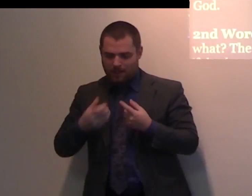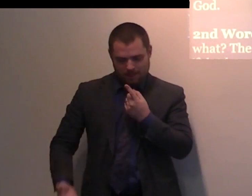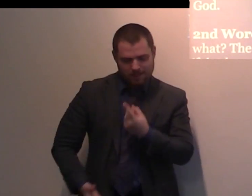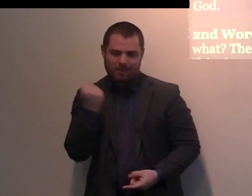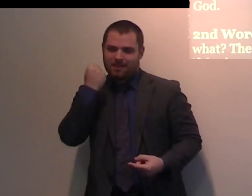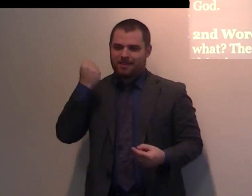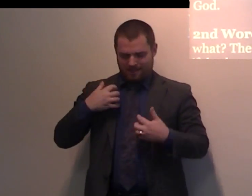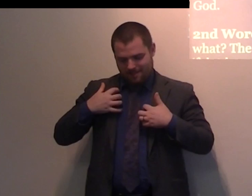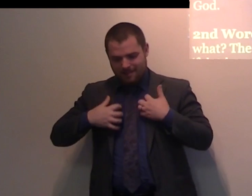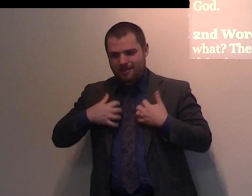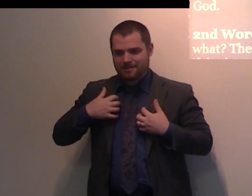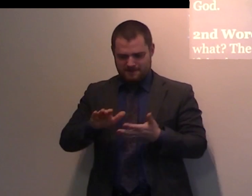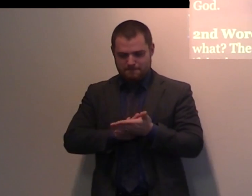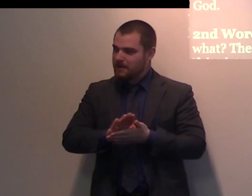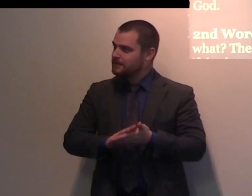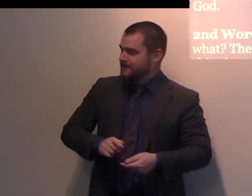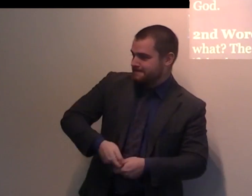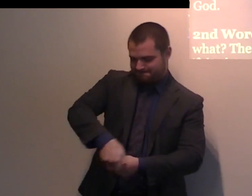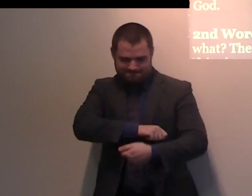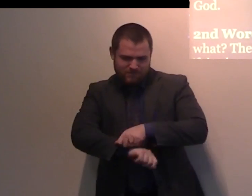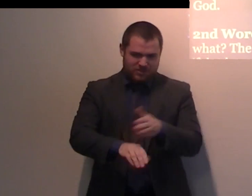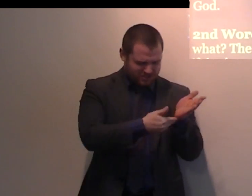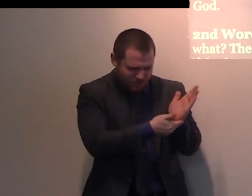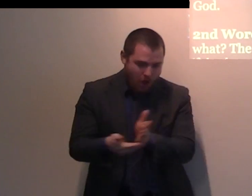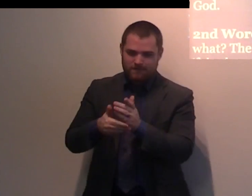I will continue to serve God.